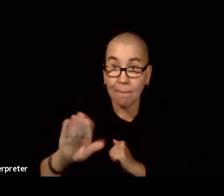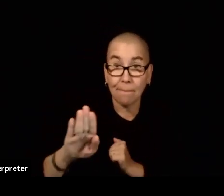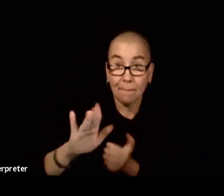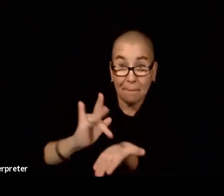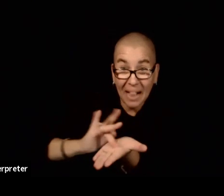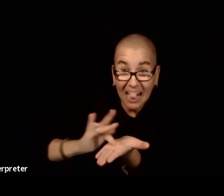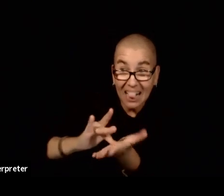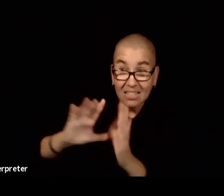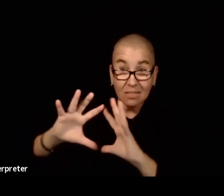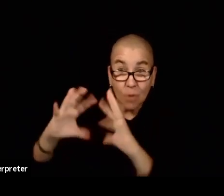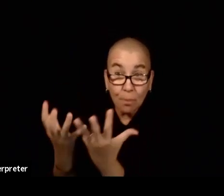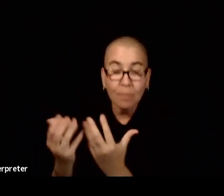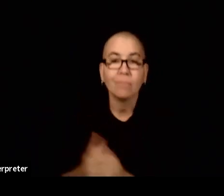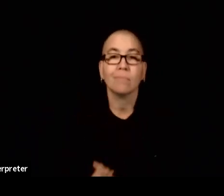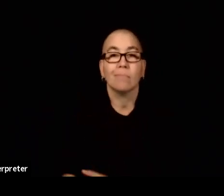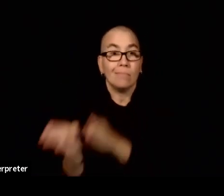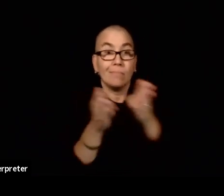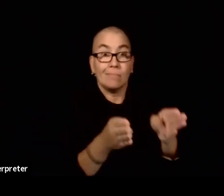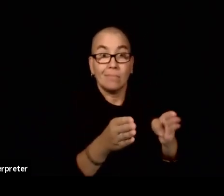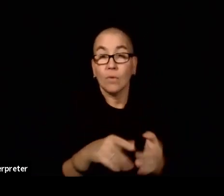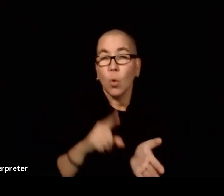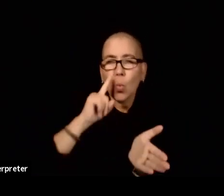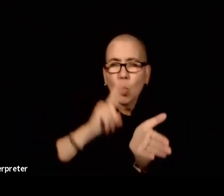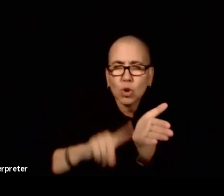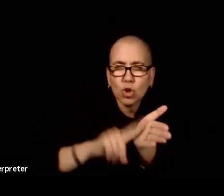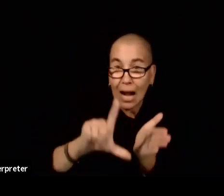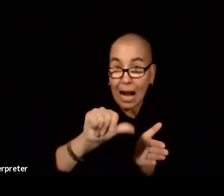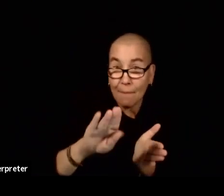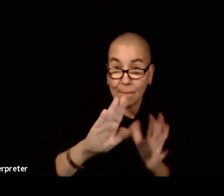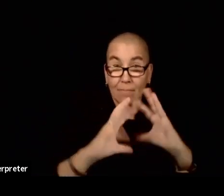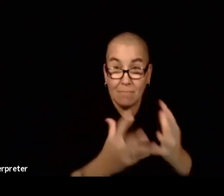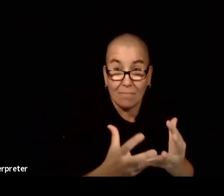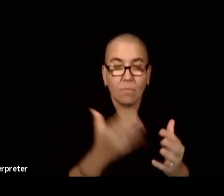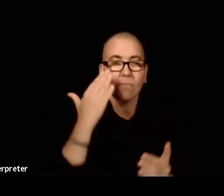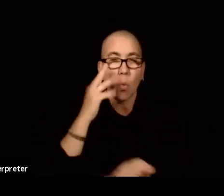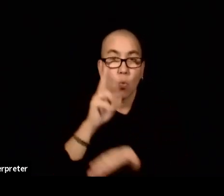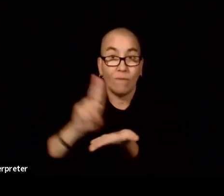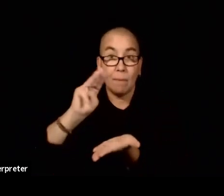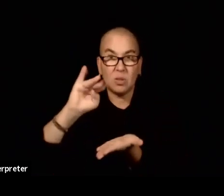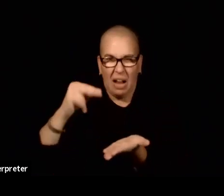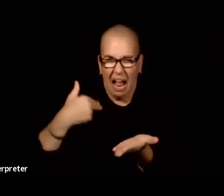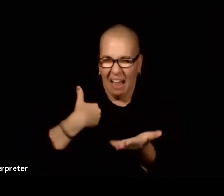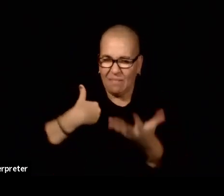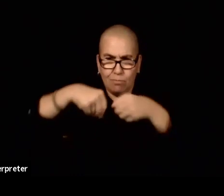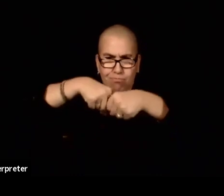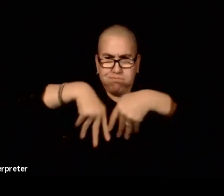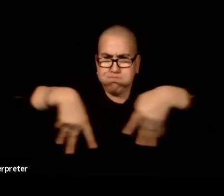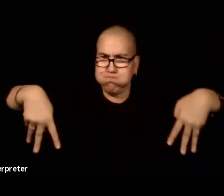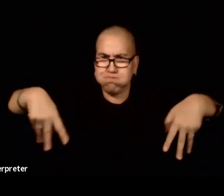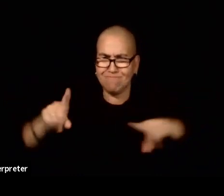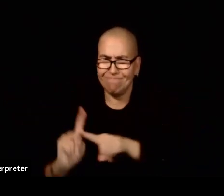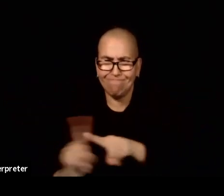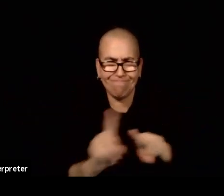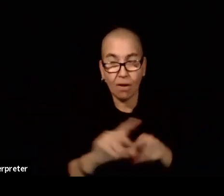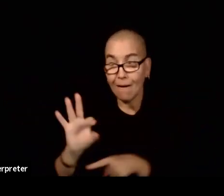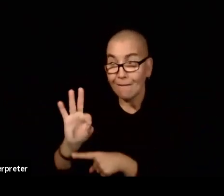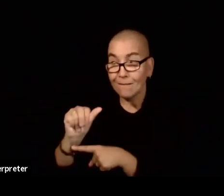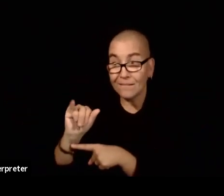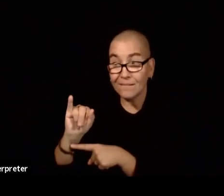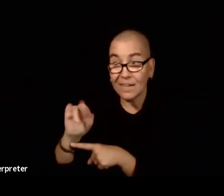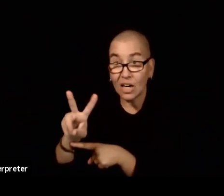Laboratory, our clinical partner with Fairview. So there's a lot of folks that are working hard to think about how can